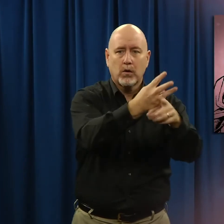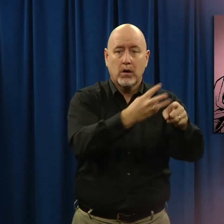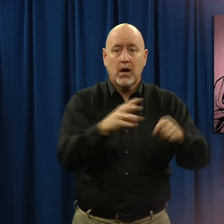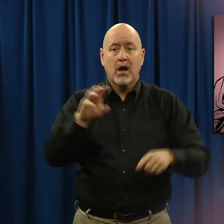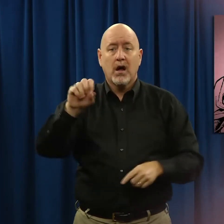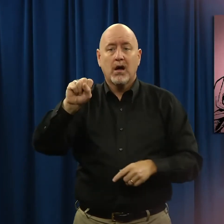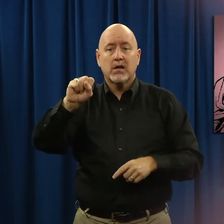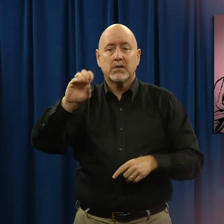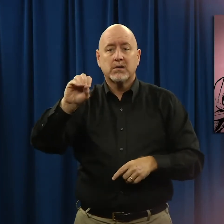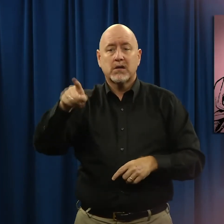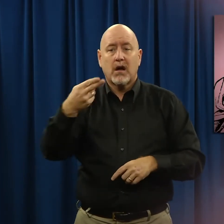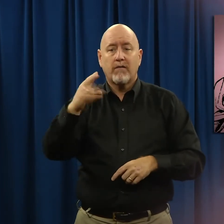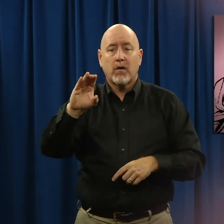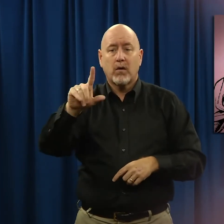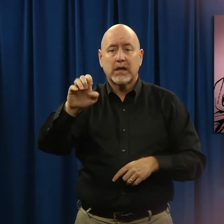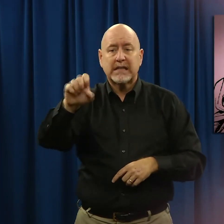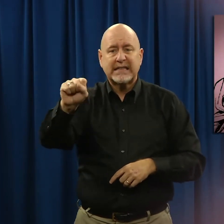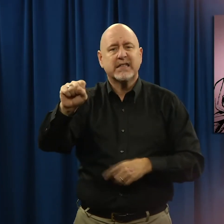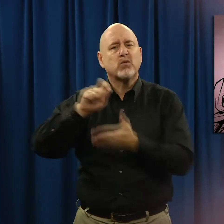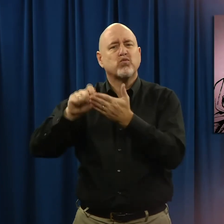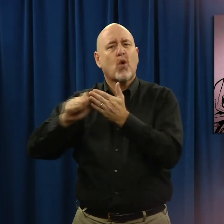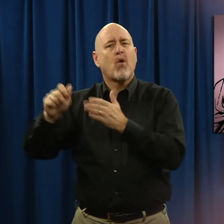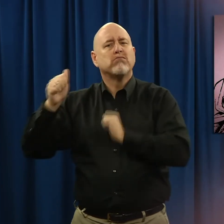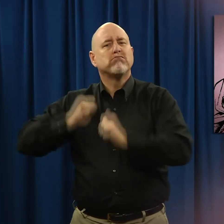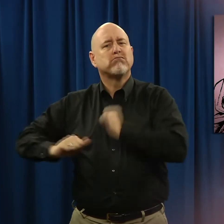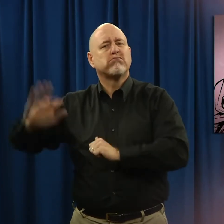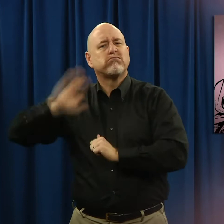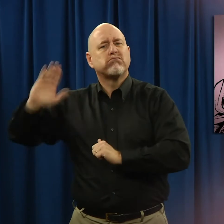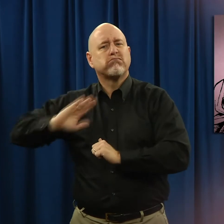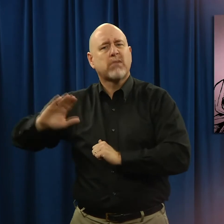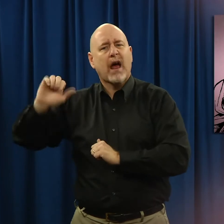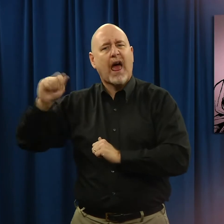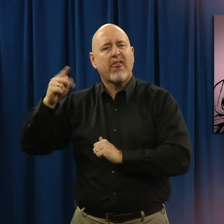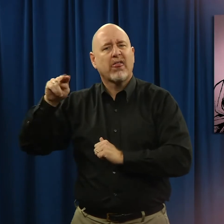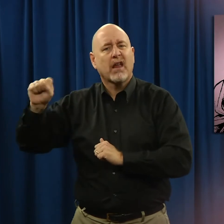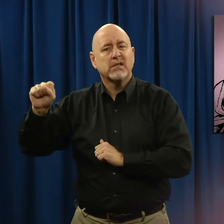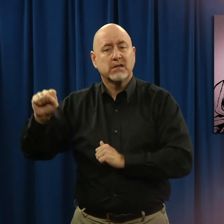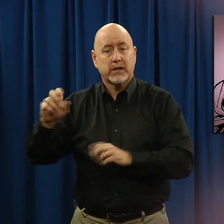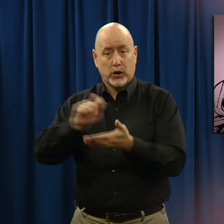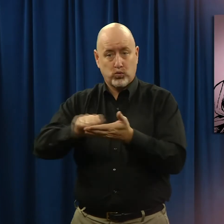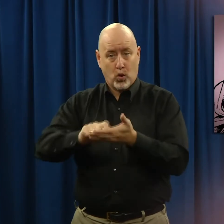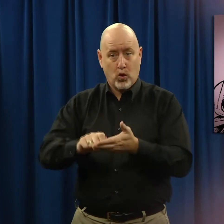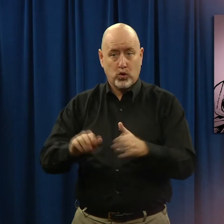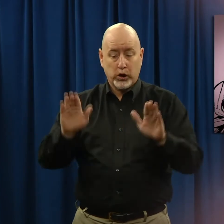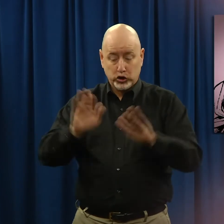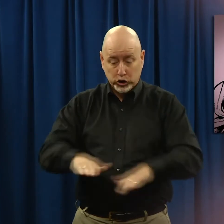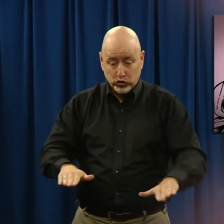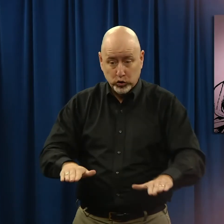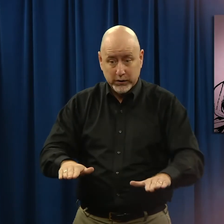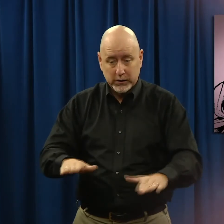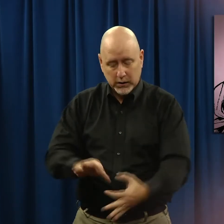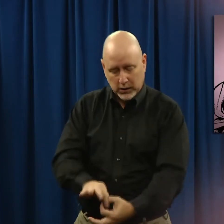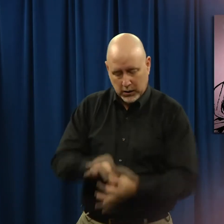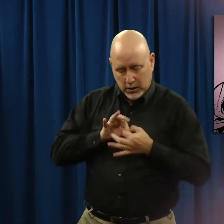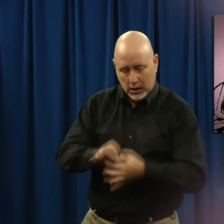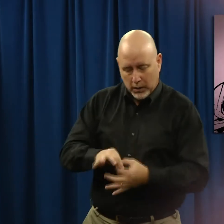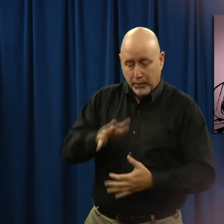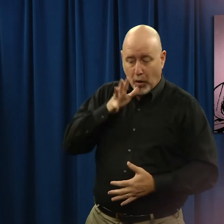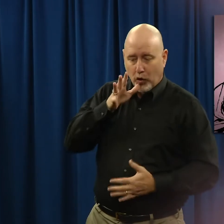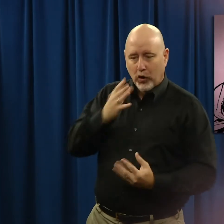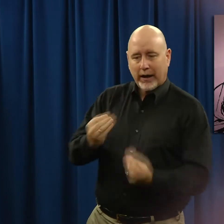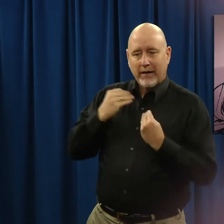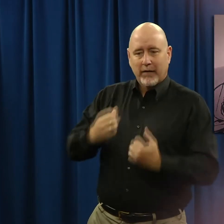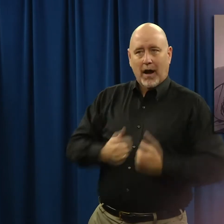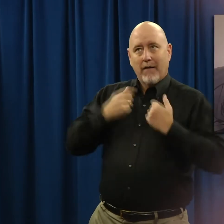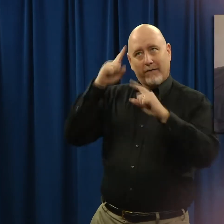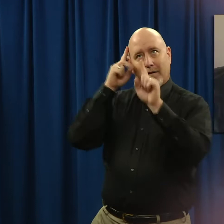playwright from ancient Athens, once declared that children are the anchors that hold a mother to life.